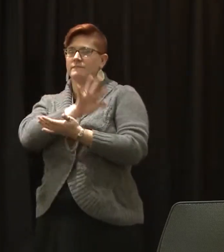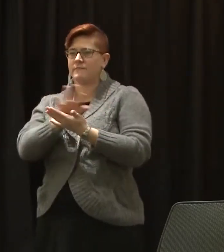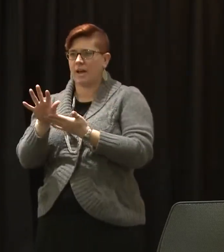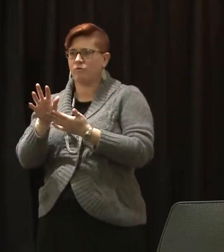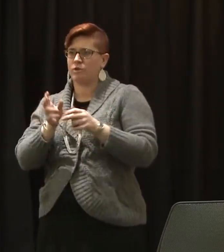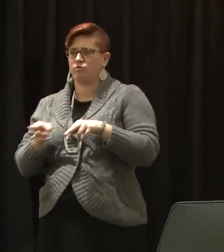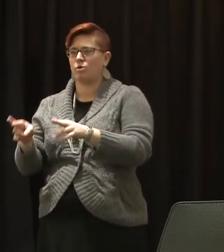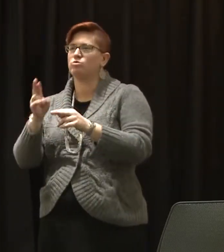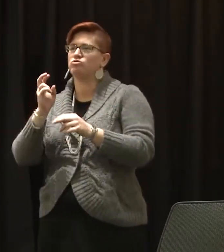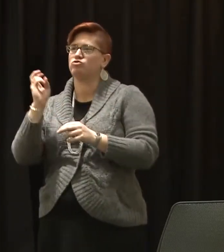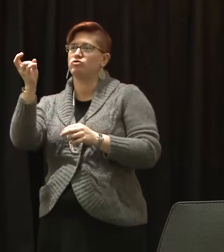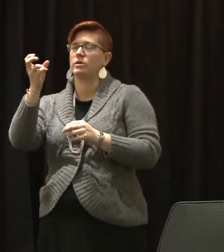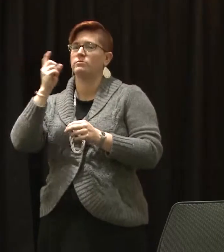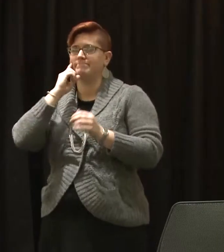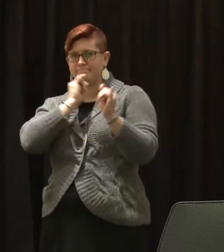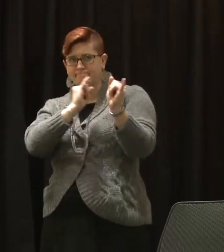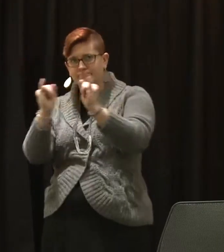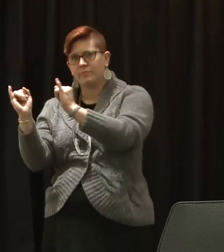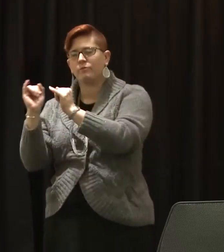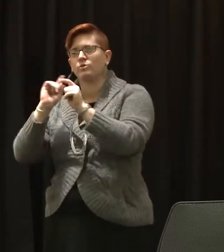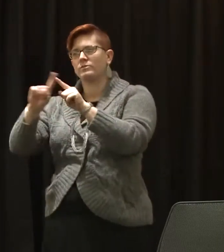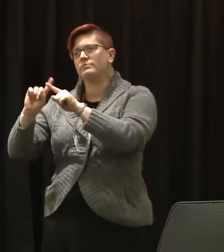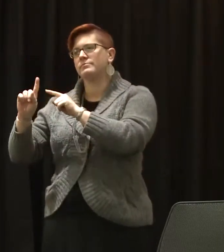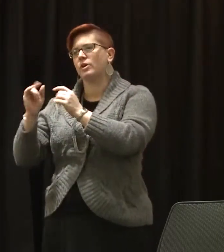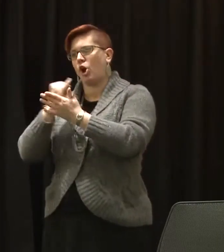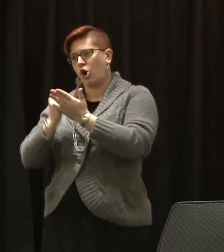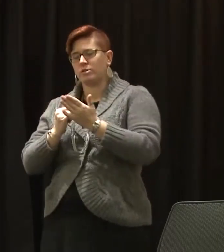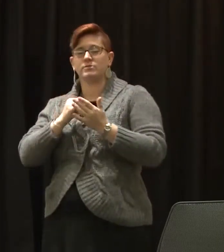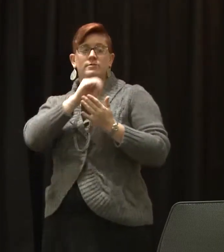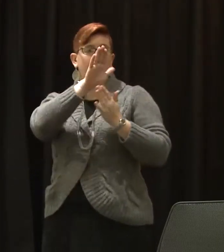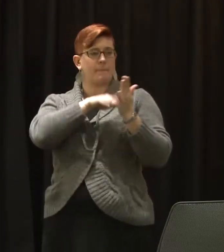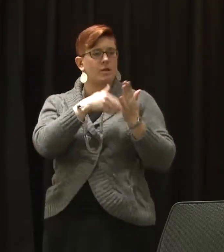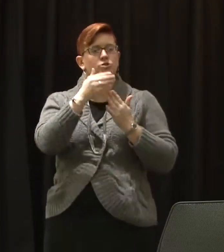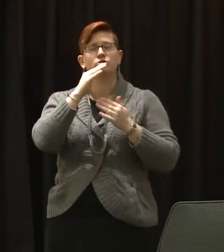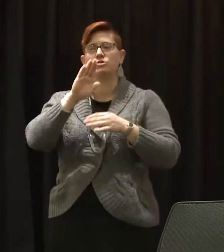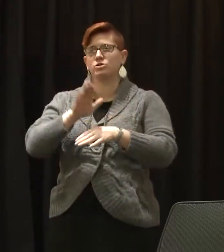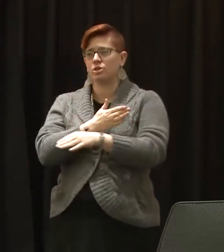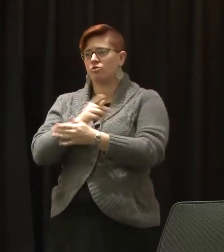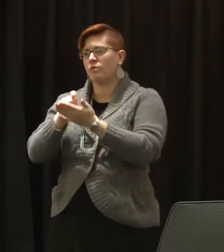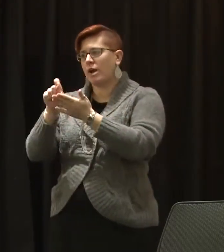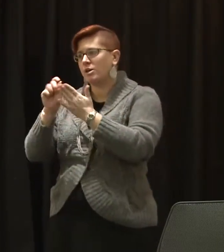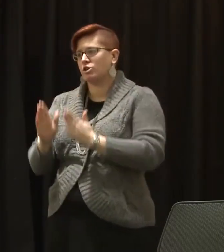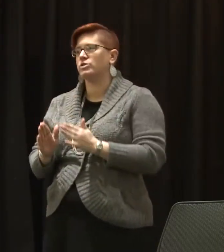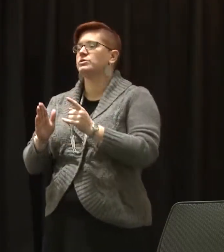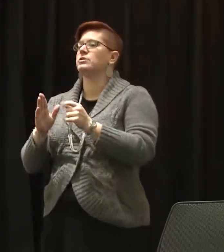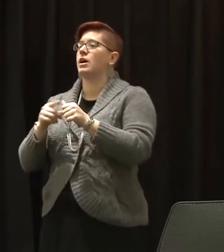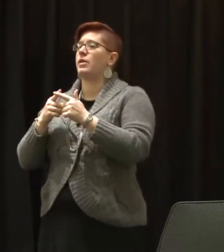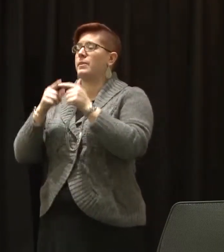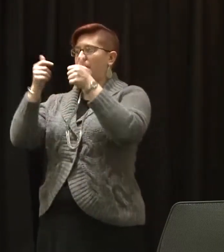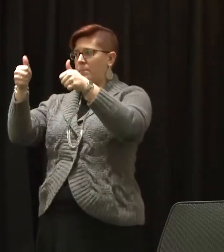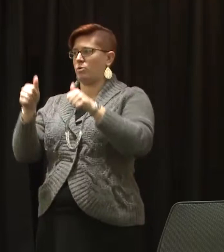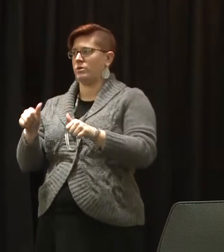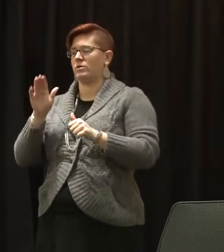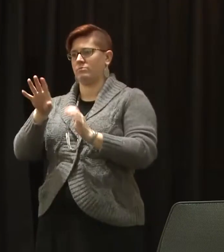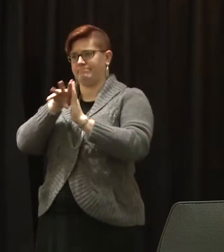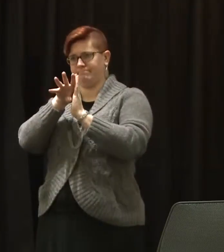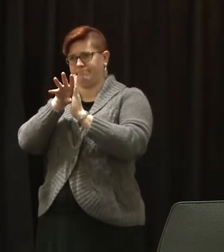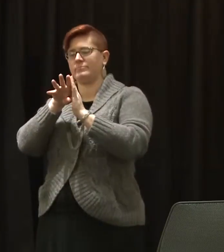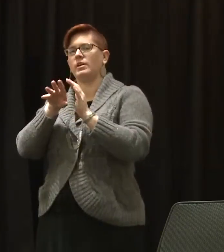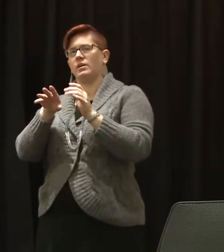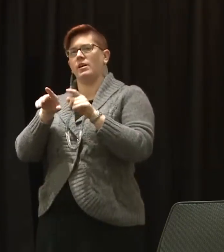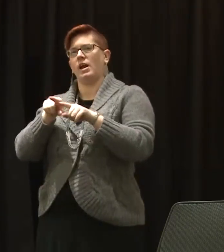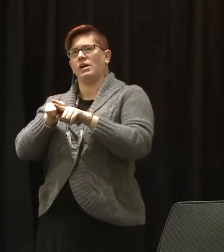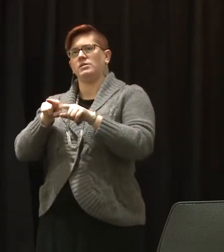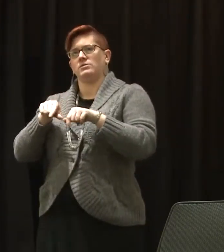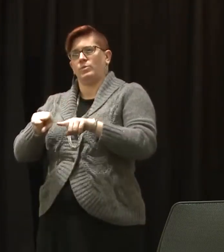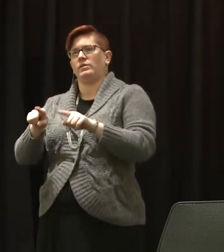to interview artists of all types, from painters to songwriters, and then posted the edited recordings as a way to drum